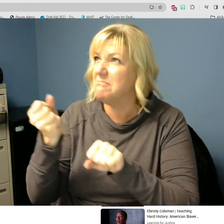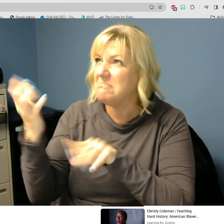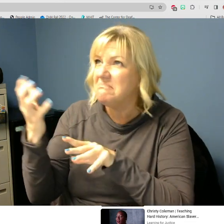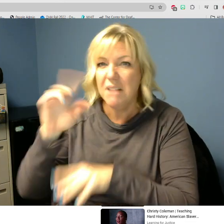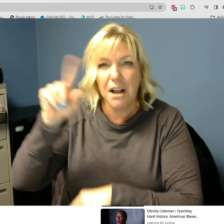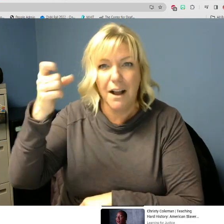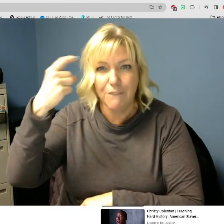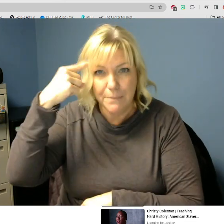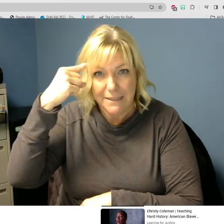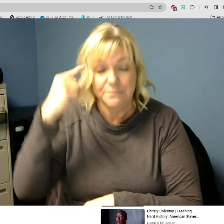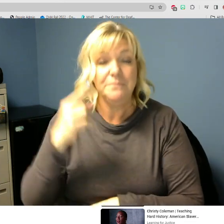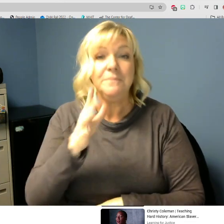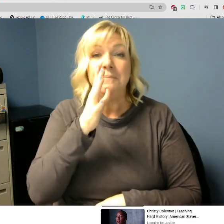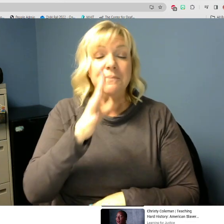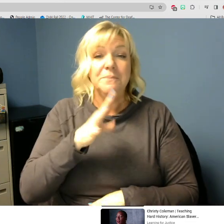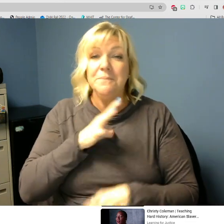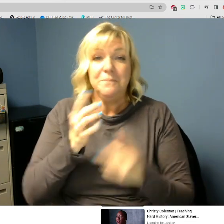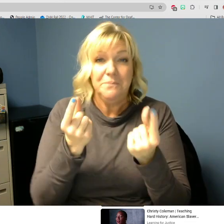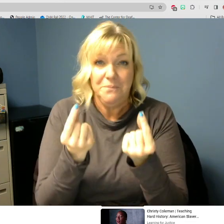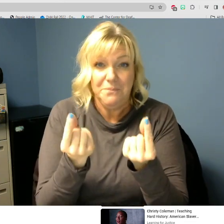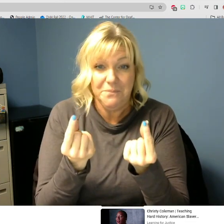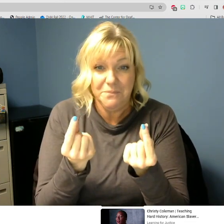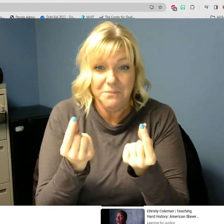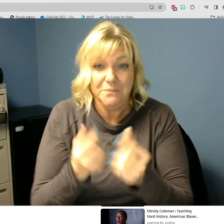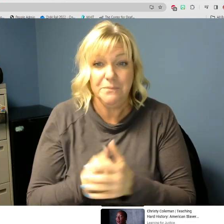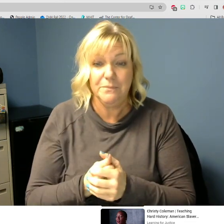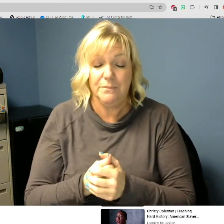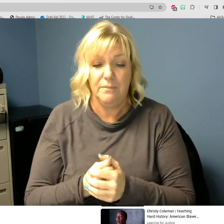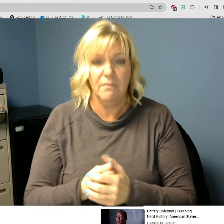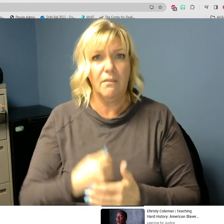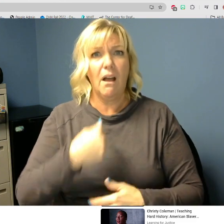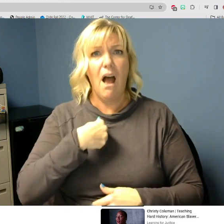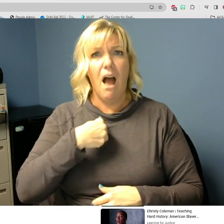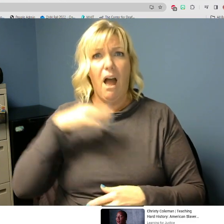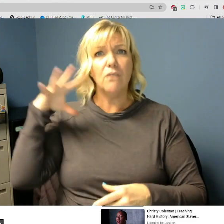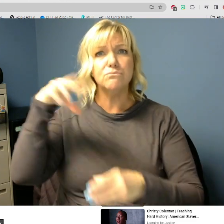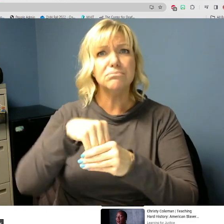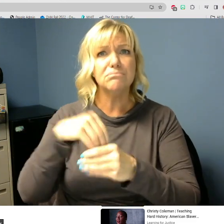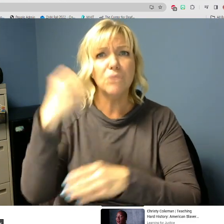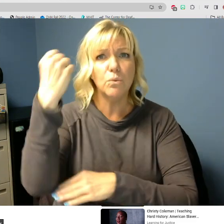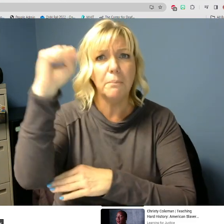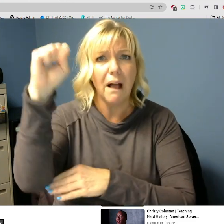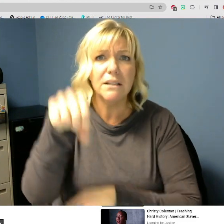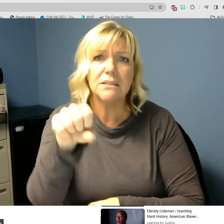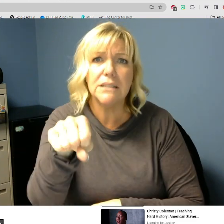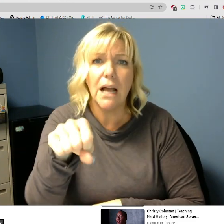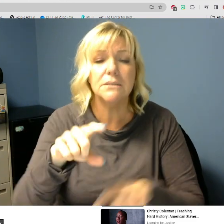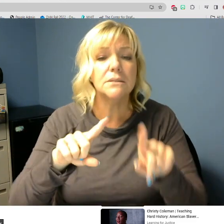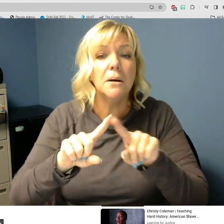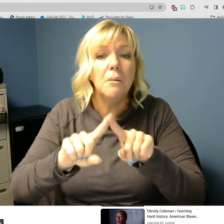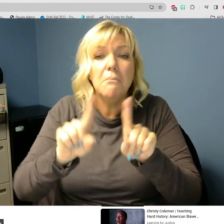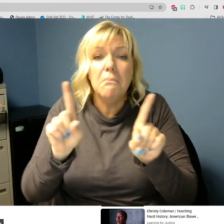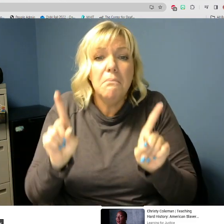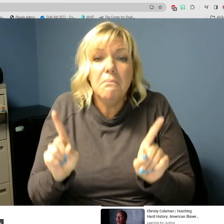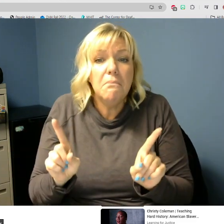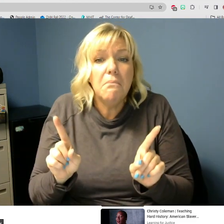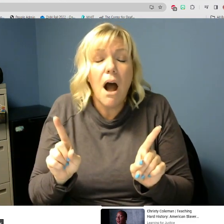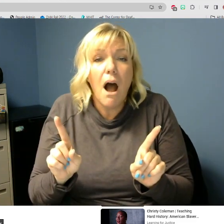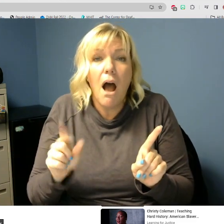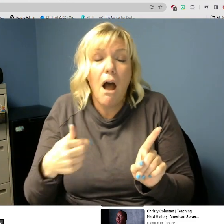she claims that when she participated in this rebellion, Sarah says, it